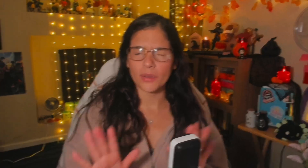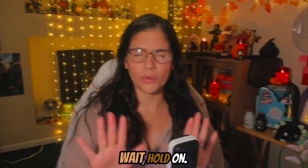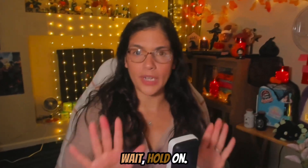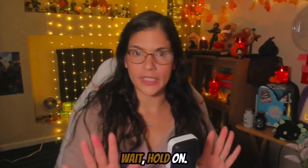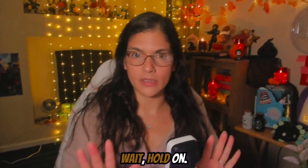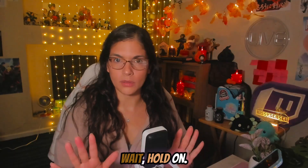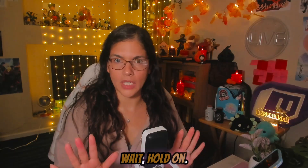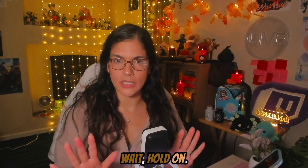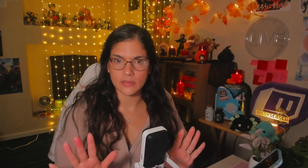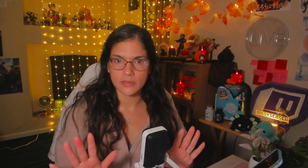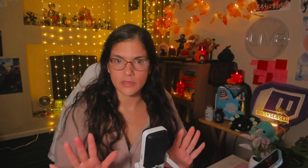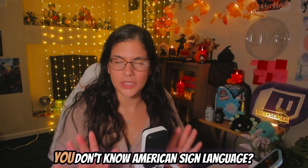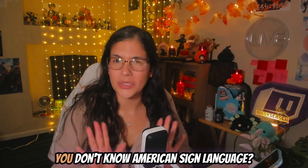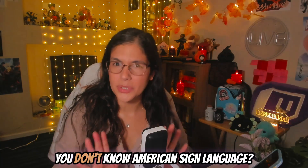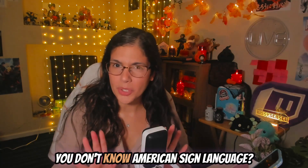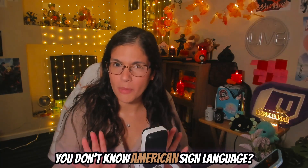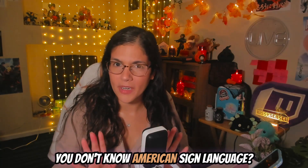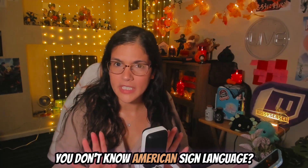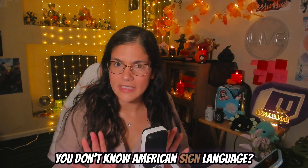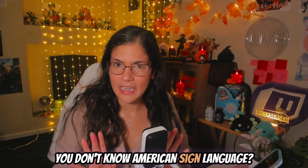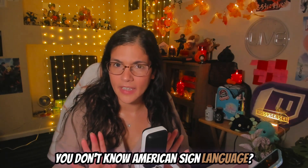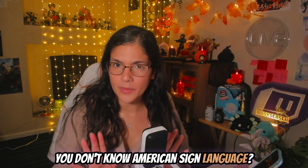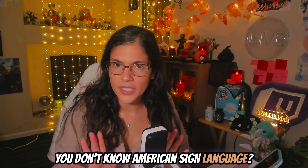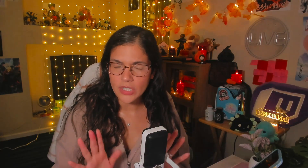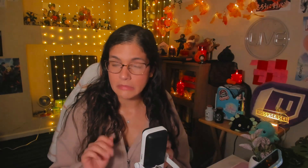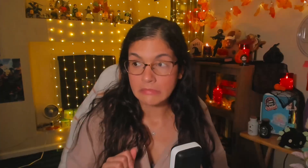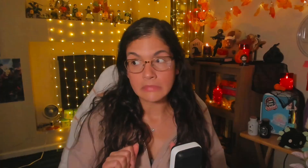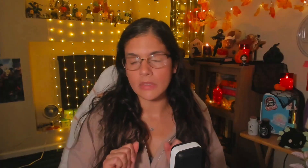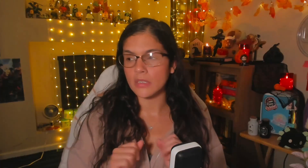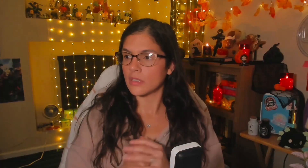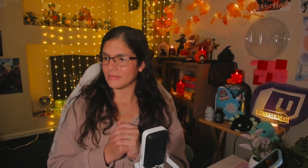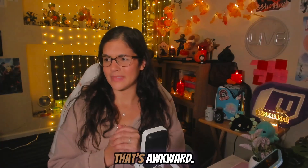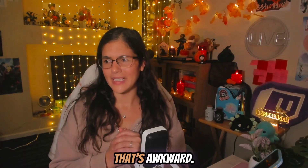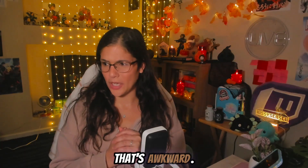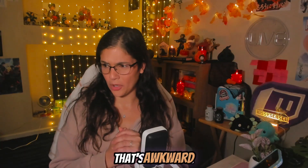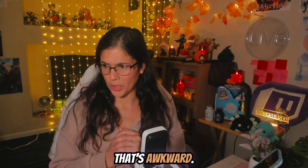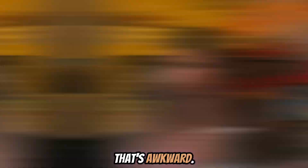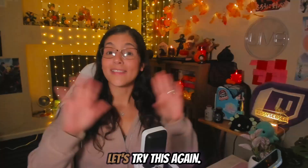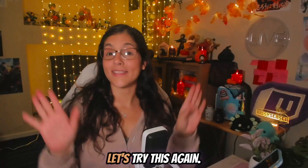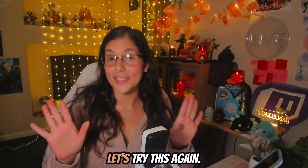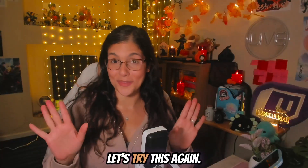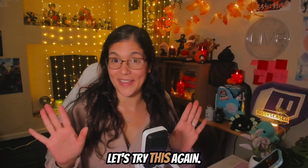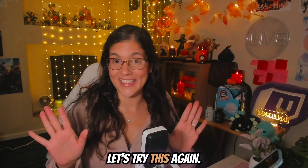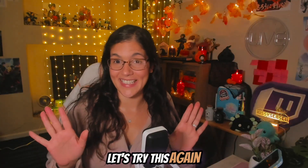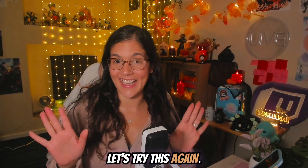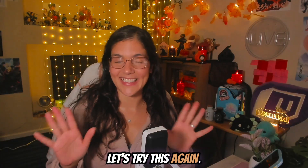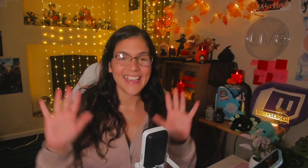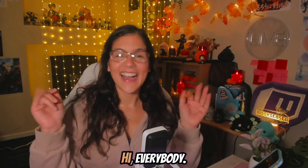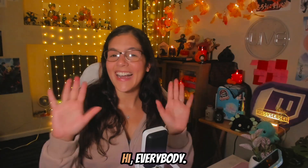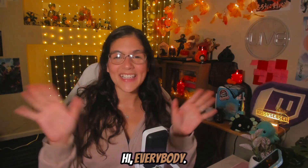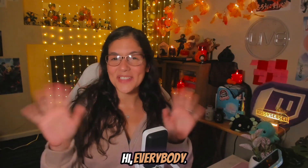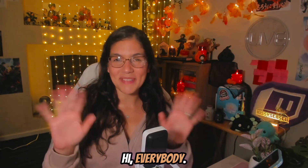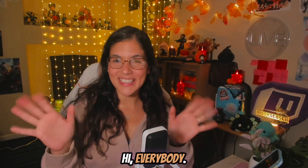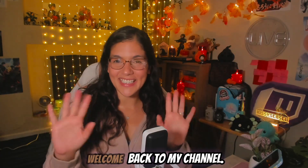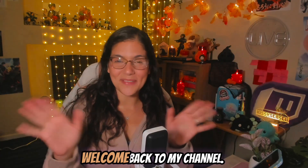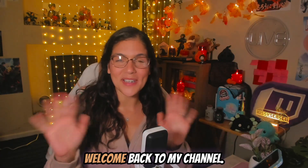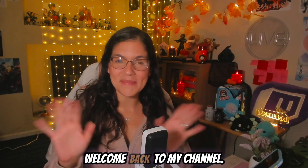Wait, hold on. You don't know American Sign Language? That's awkward. Let's try this again. Hi everybody, welcome back